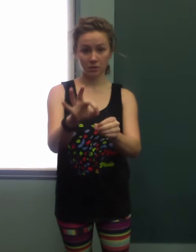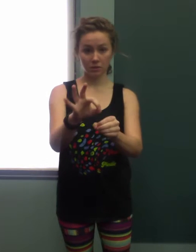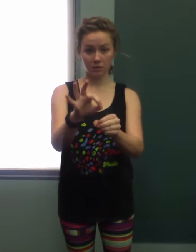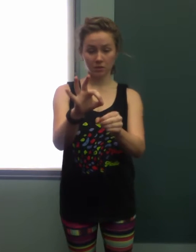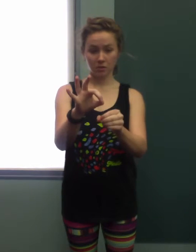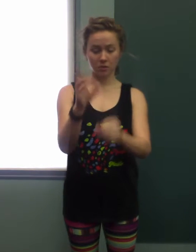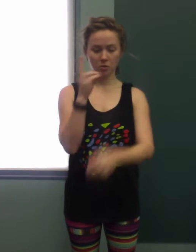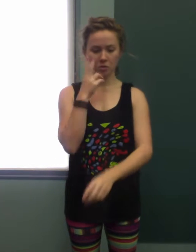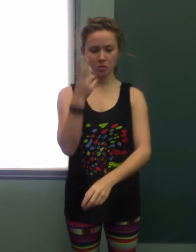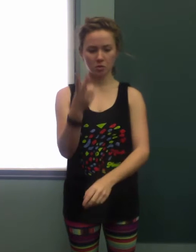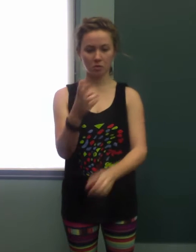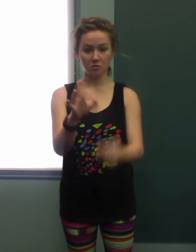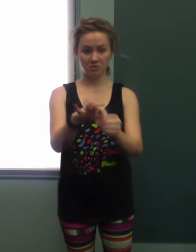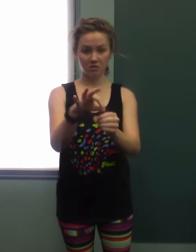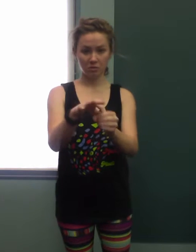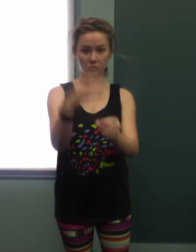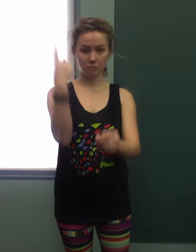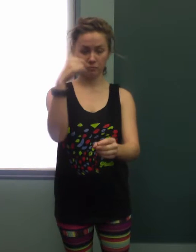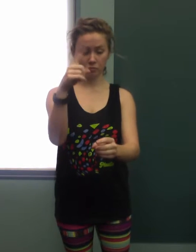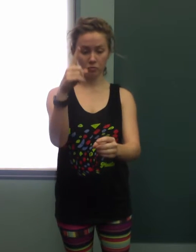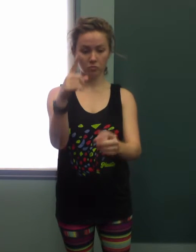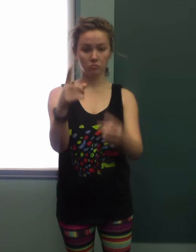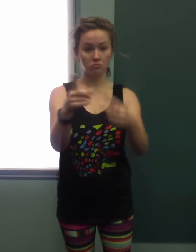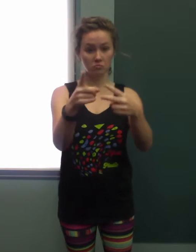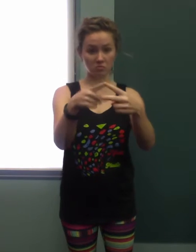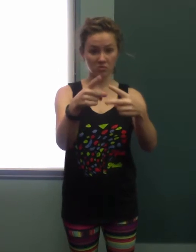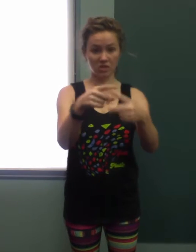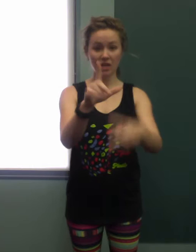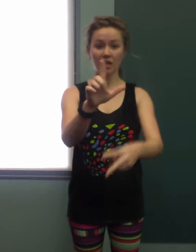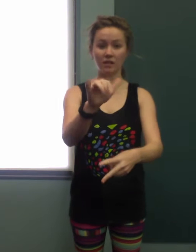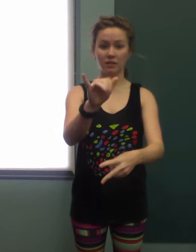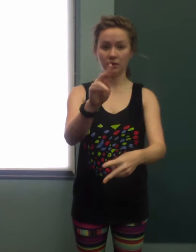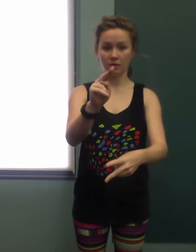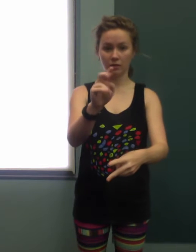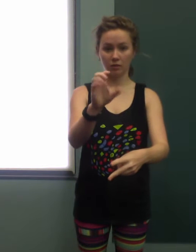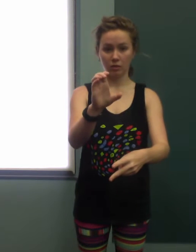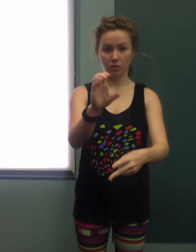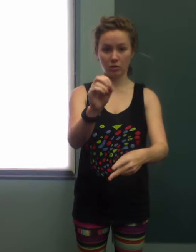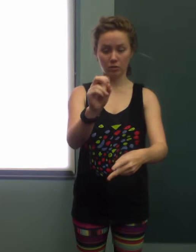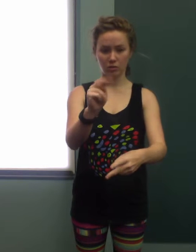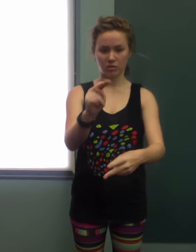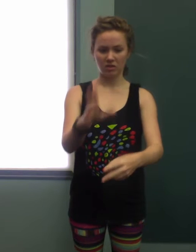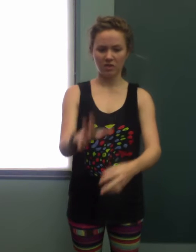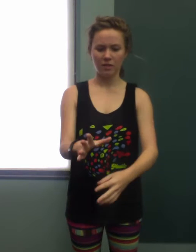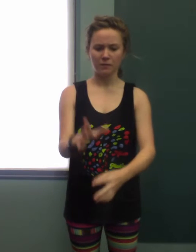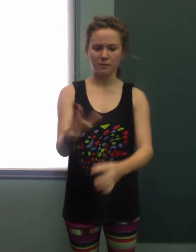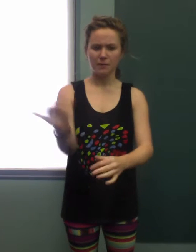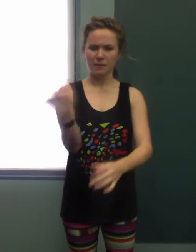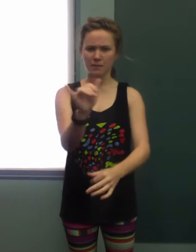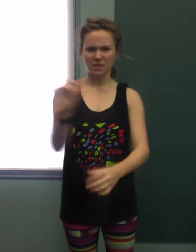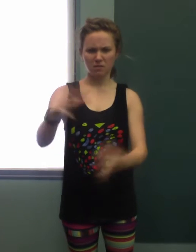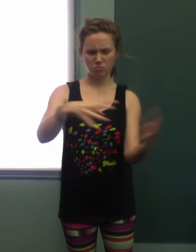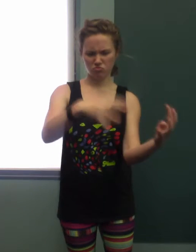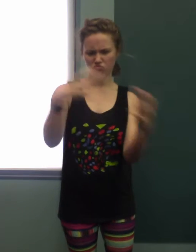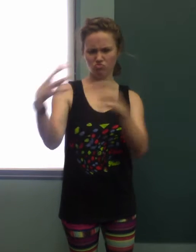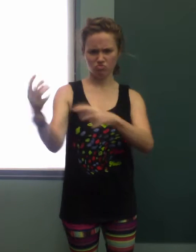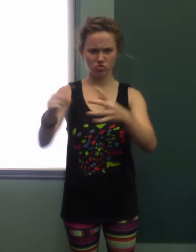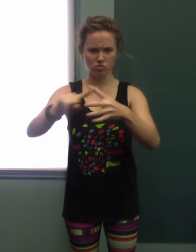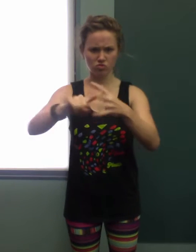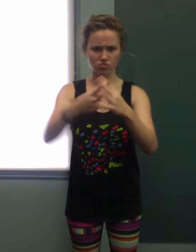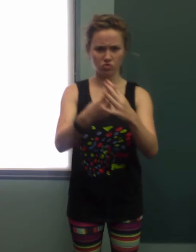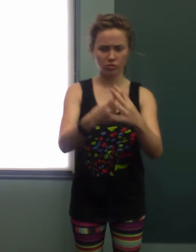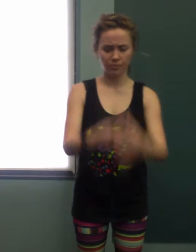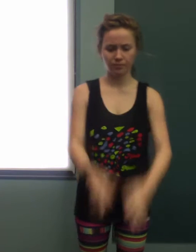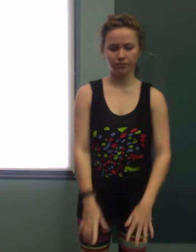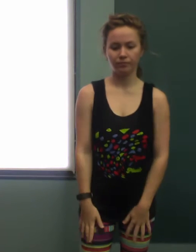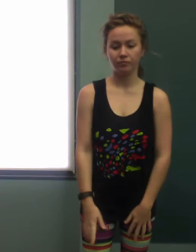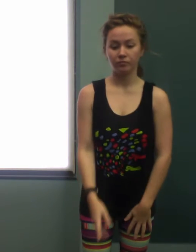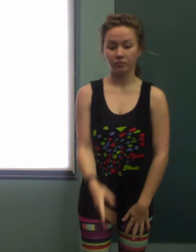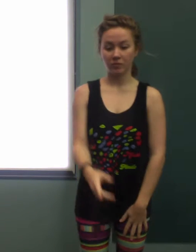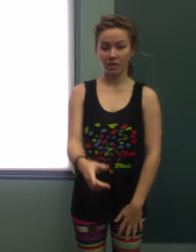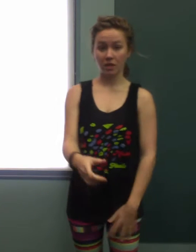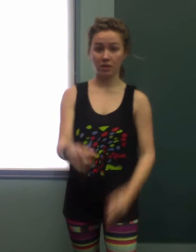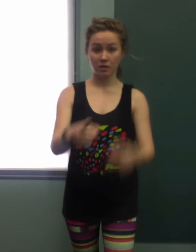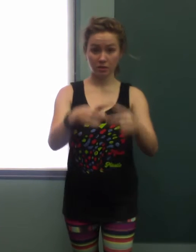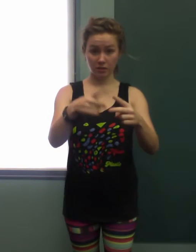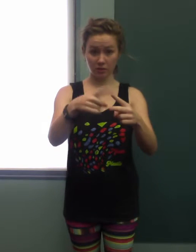1861, as he was on the train from Illinois to Washington, Lincoln organized his cabinet with war